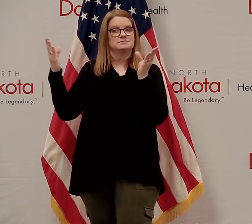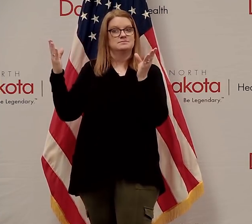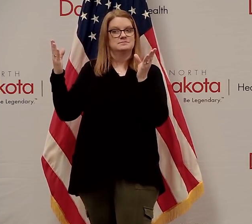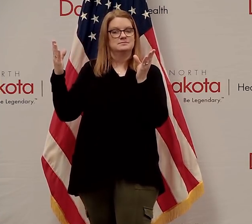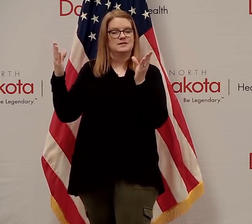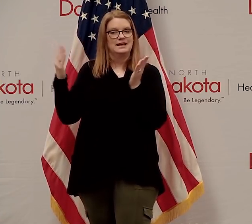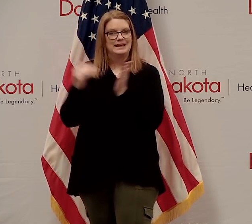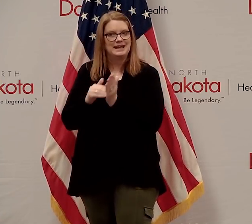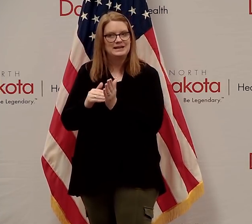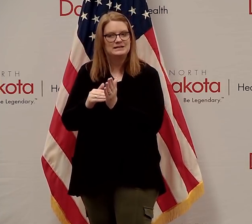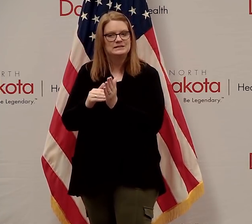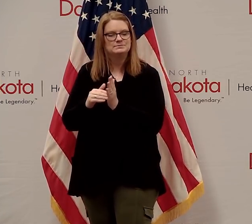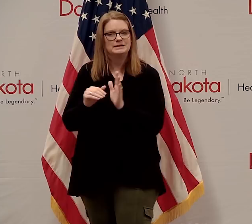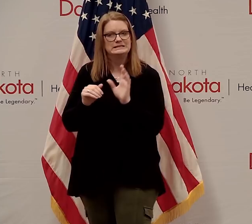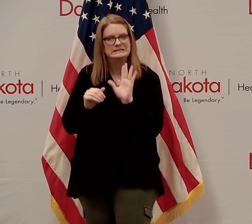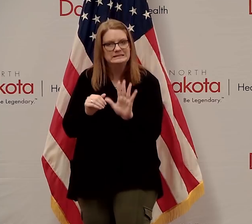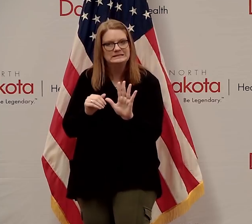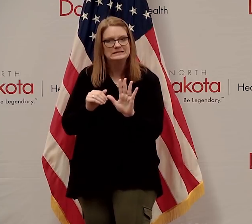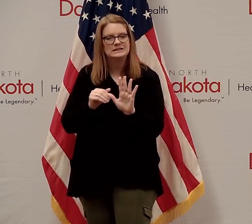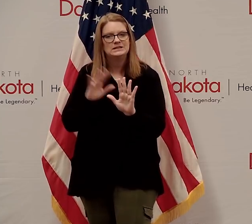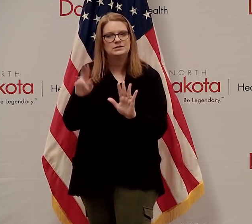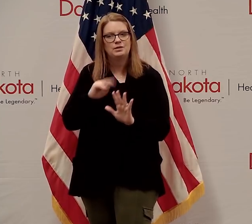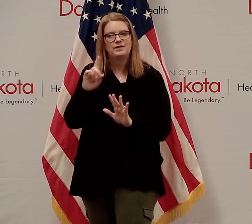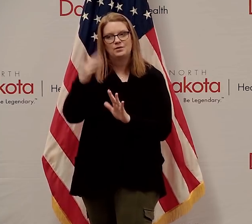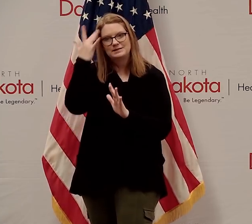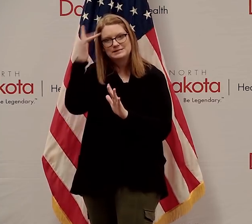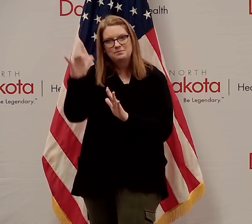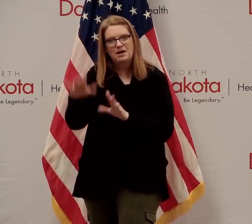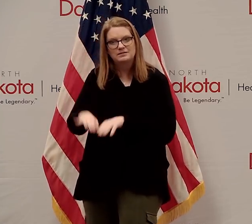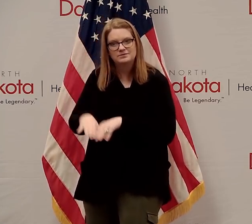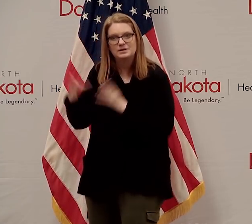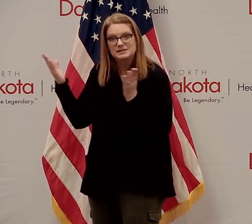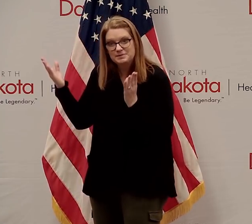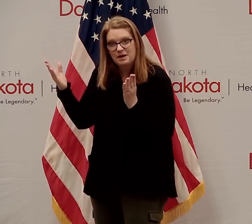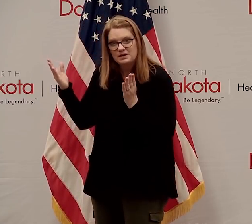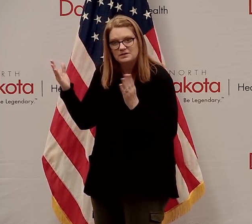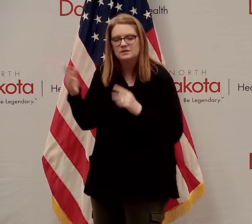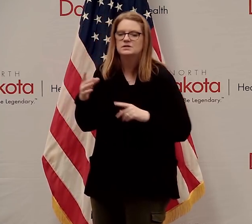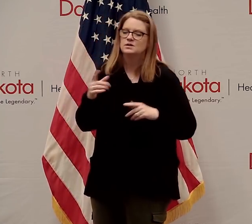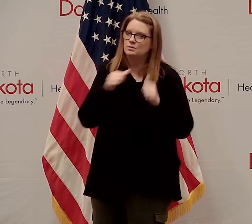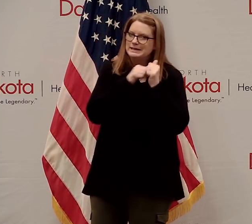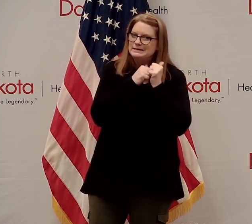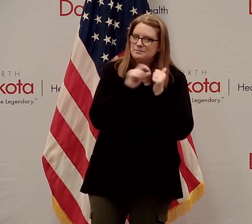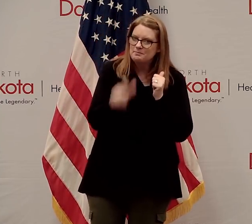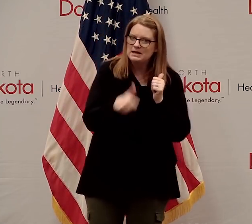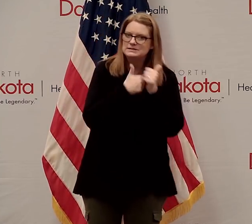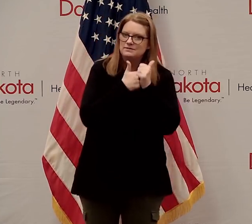be, before we get to the North Dakota Smart Restart, we've got to continue to be North Dakota Smart.